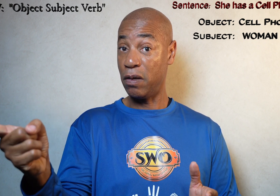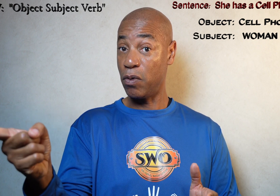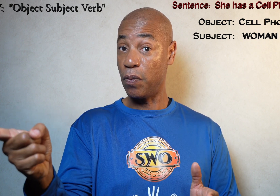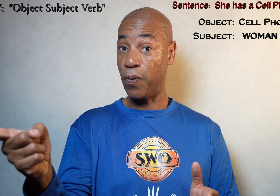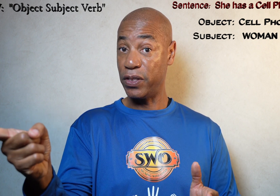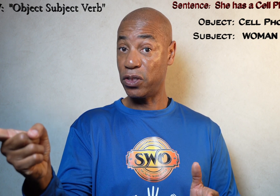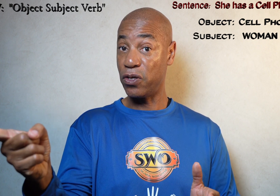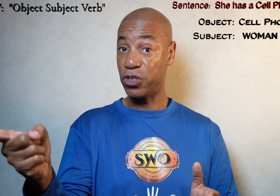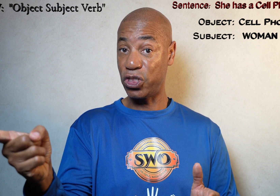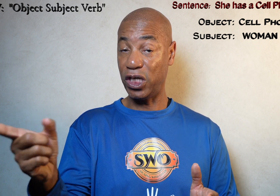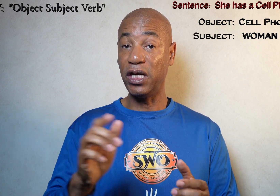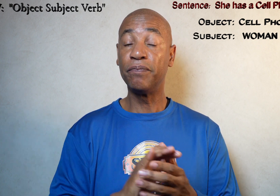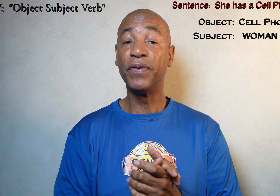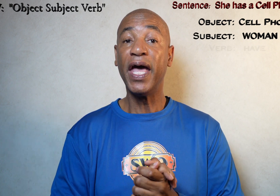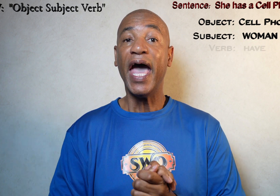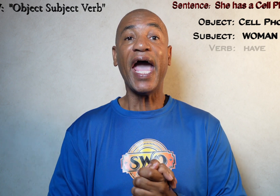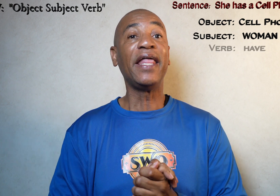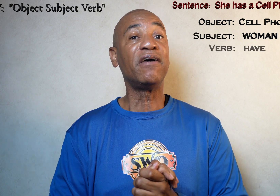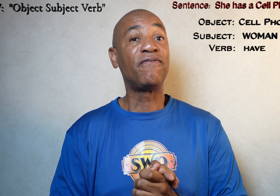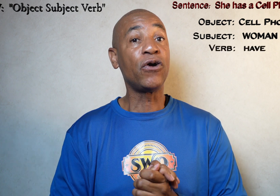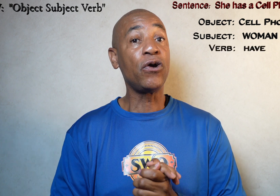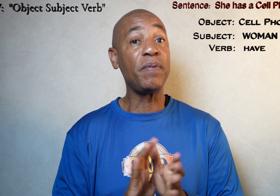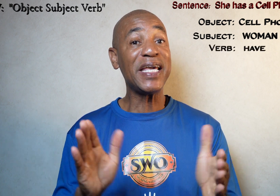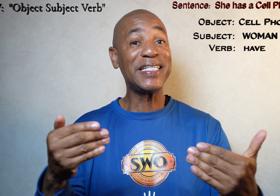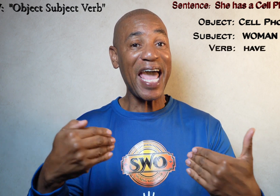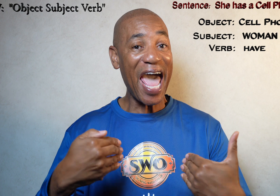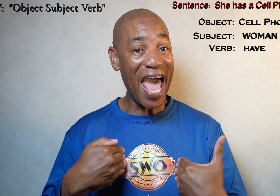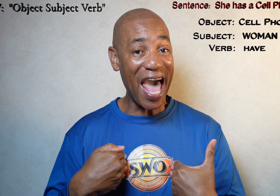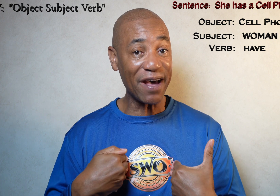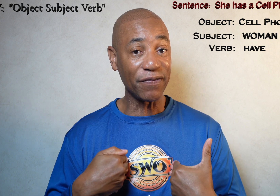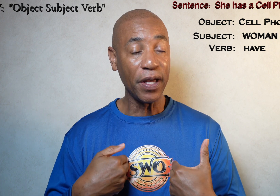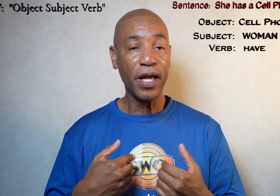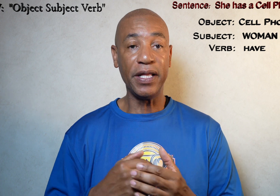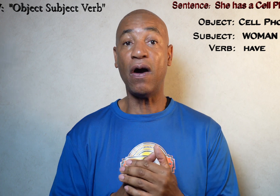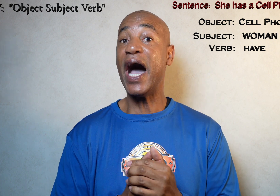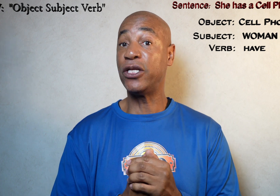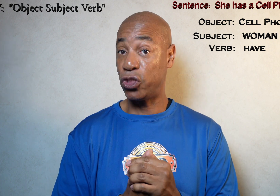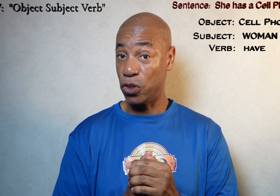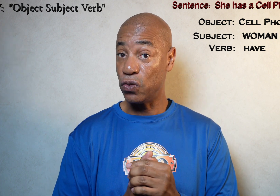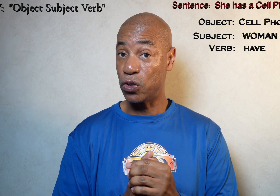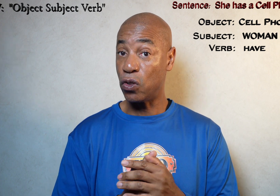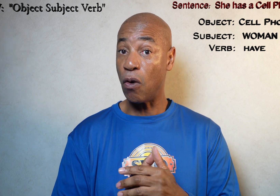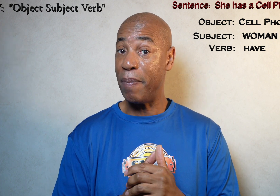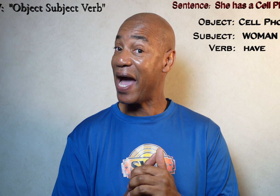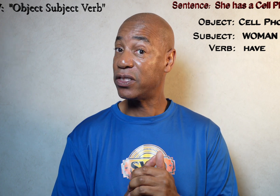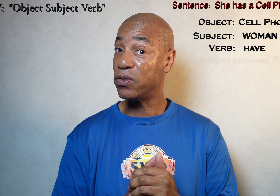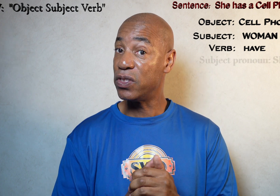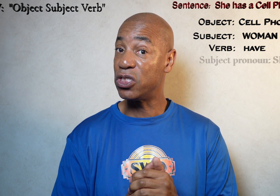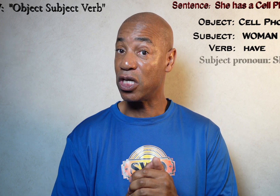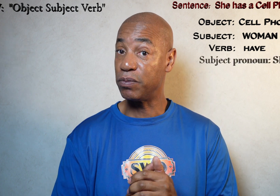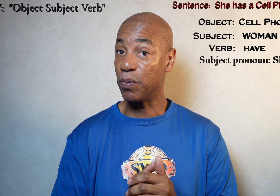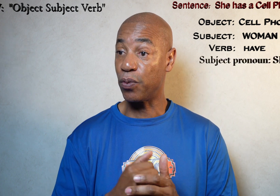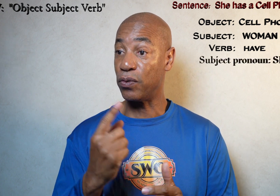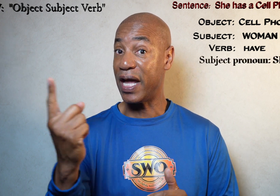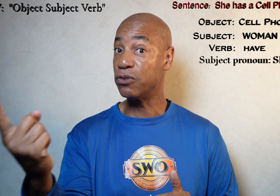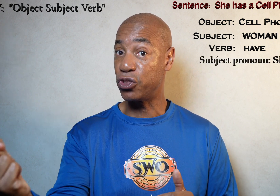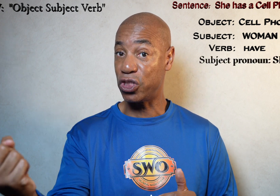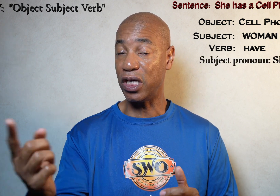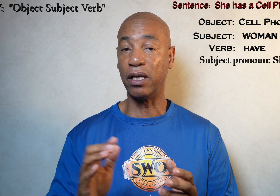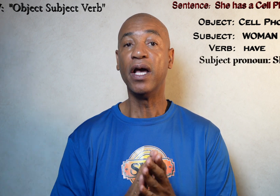going to point to her, she, and the verb is have. Now I choose to go back to the subject pronoun she. So